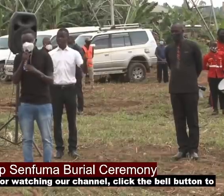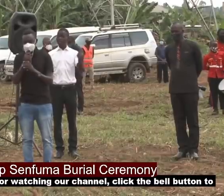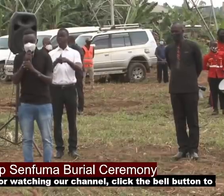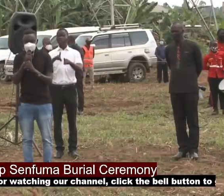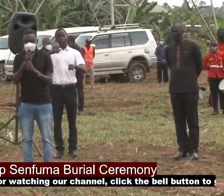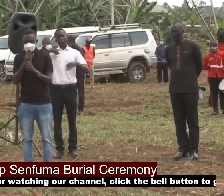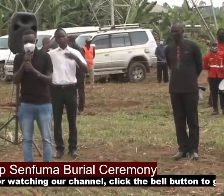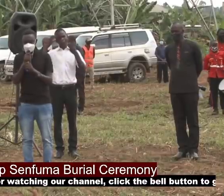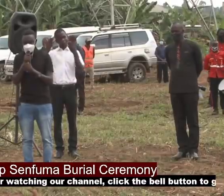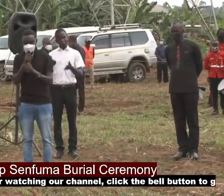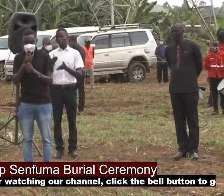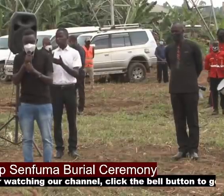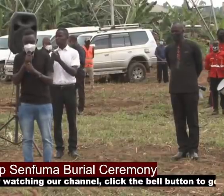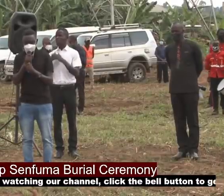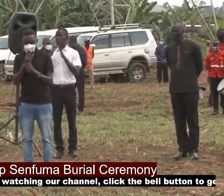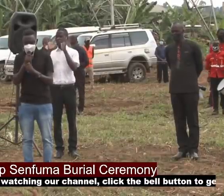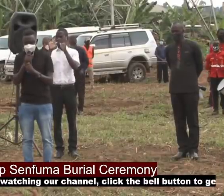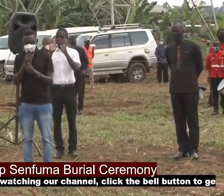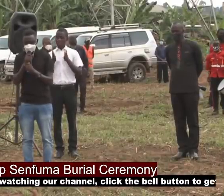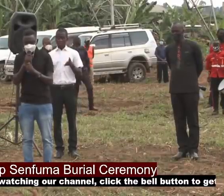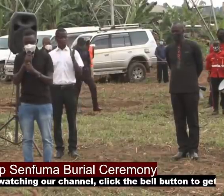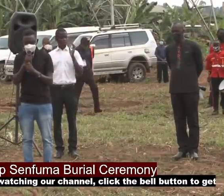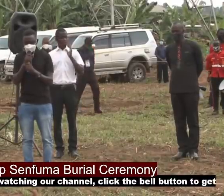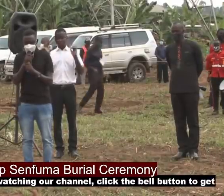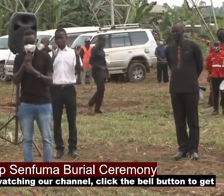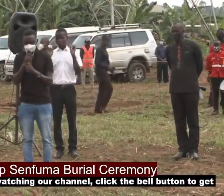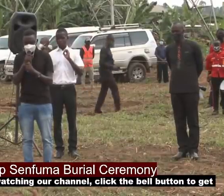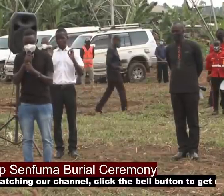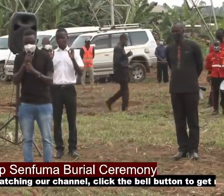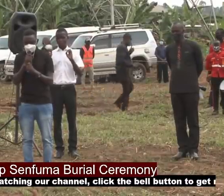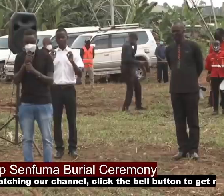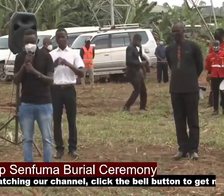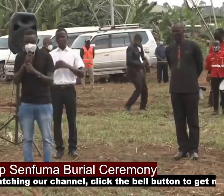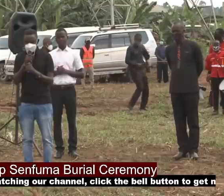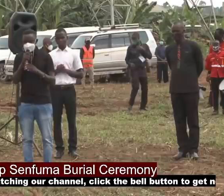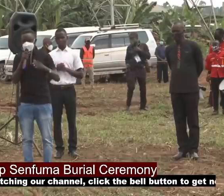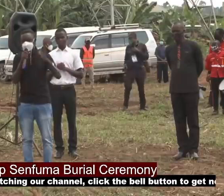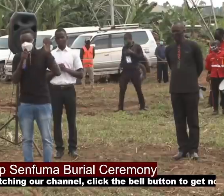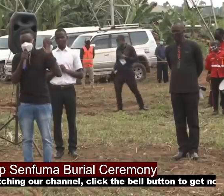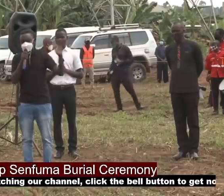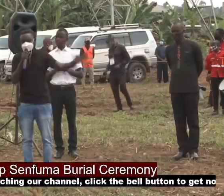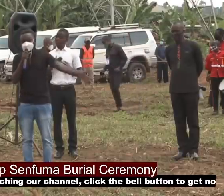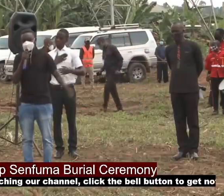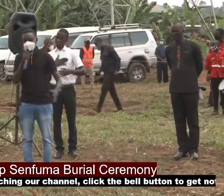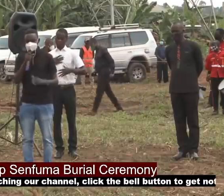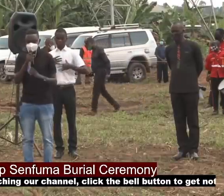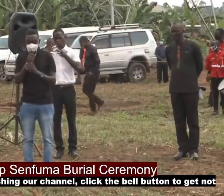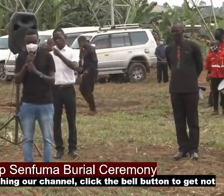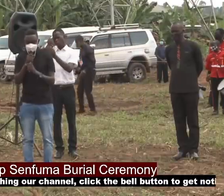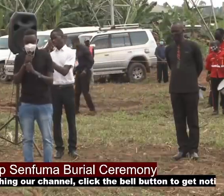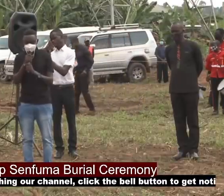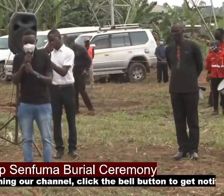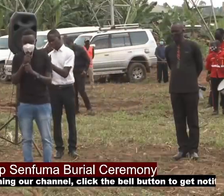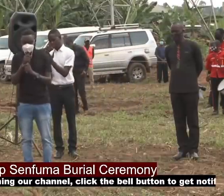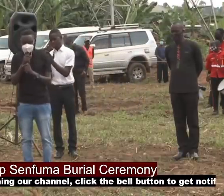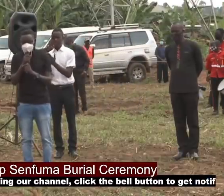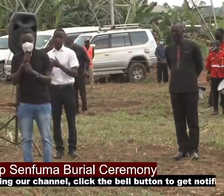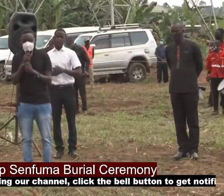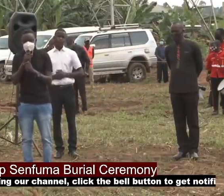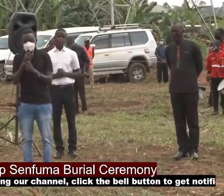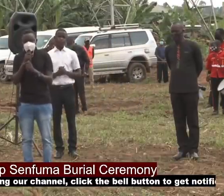I am also here, but I was not qualified to be here. Go and